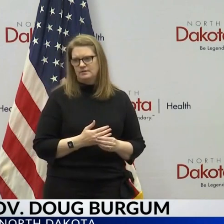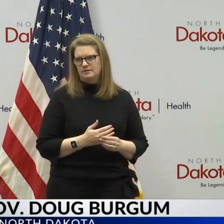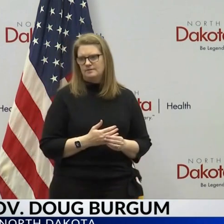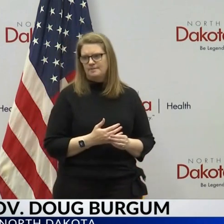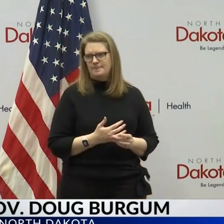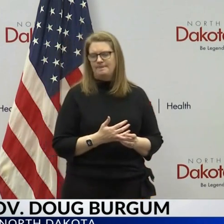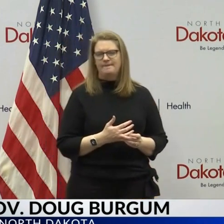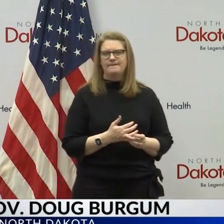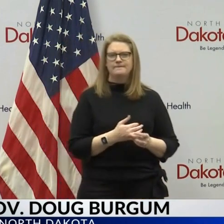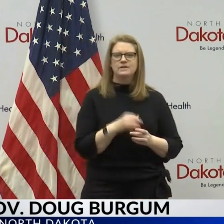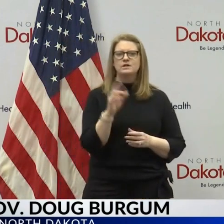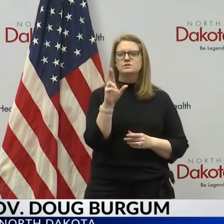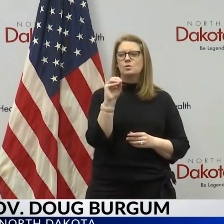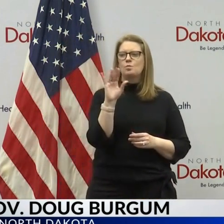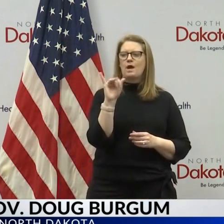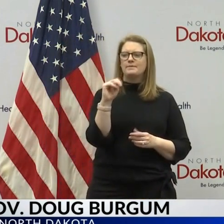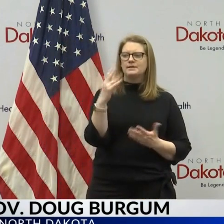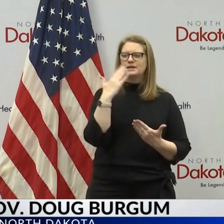So, Robin,